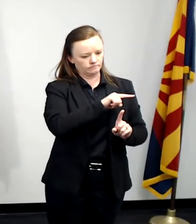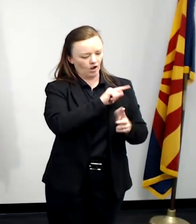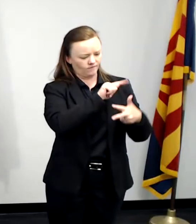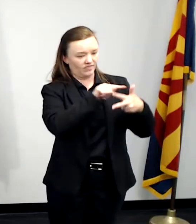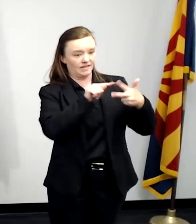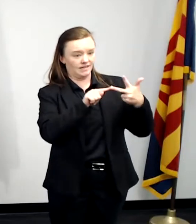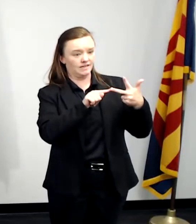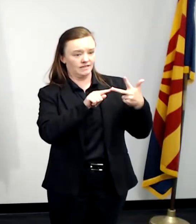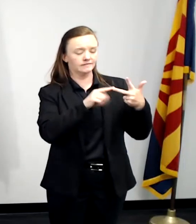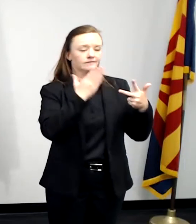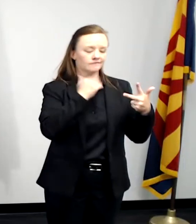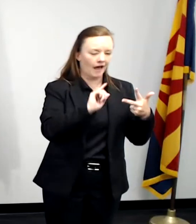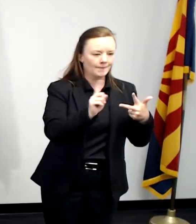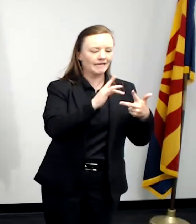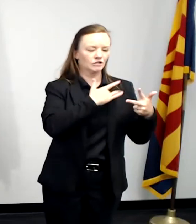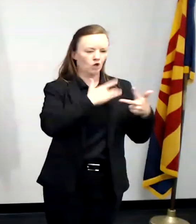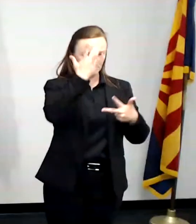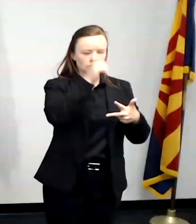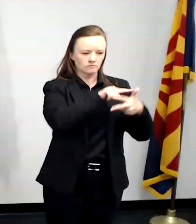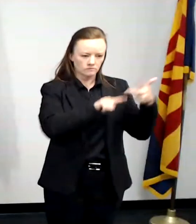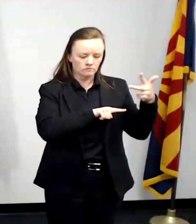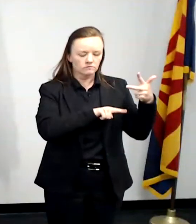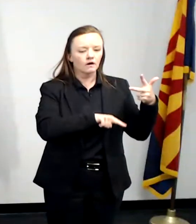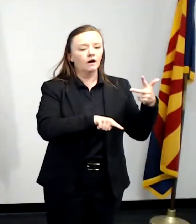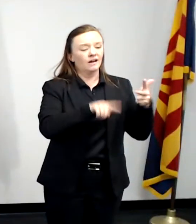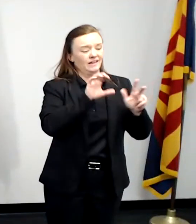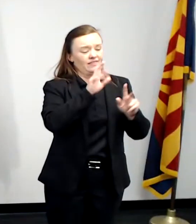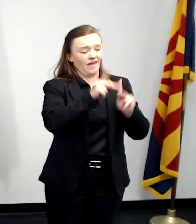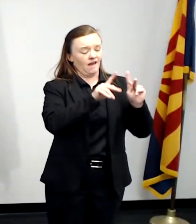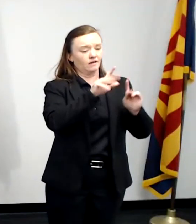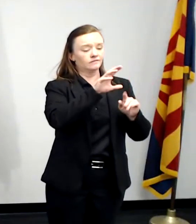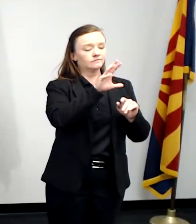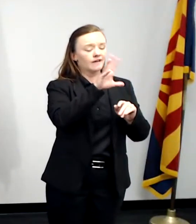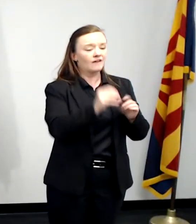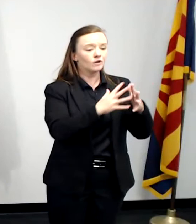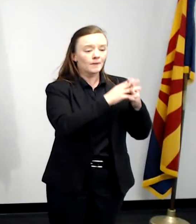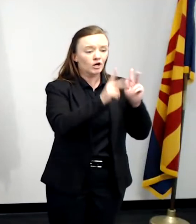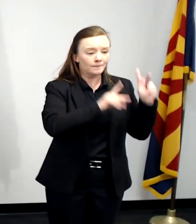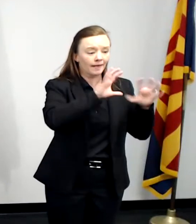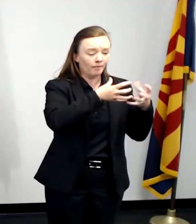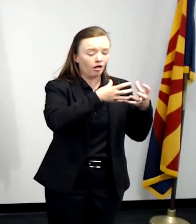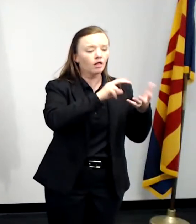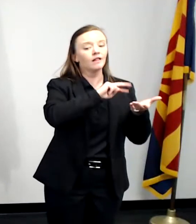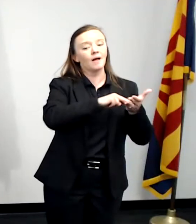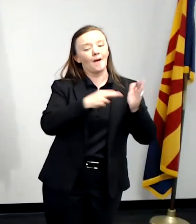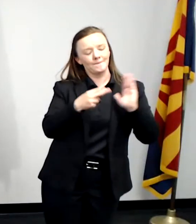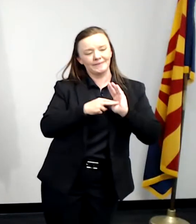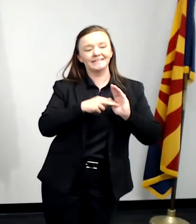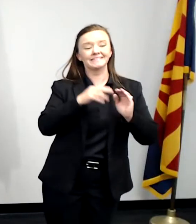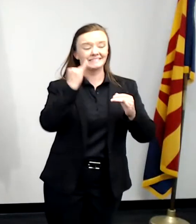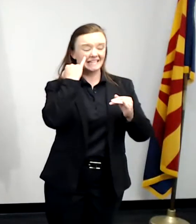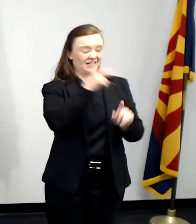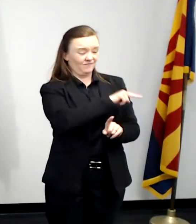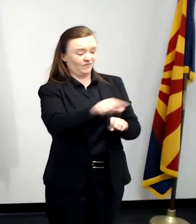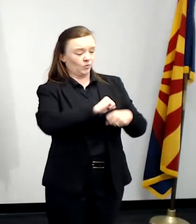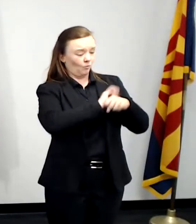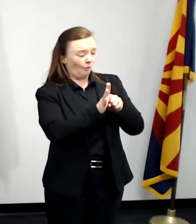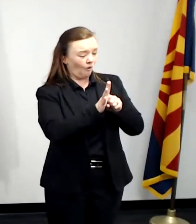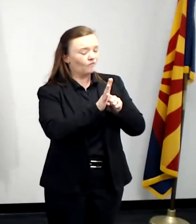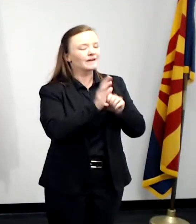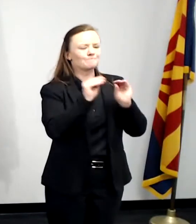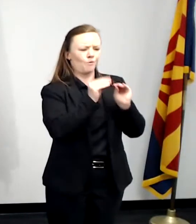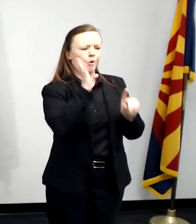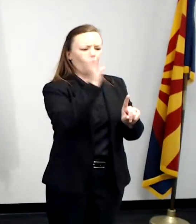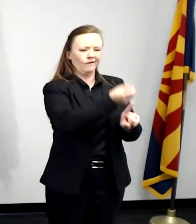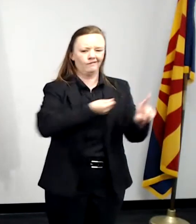conditions in a population, you're going to see a higher rate of hospitalization and severe outcomes in these individuals. And